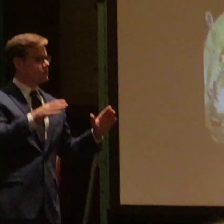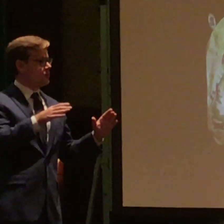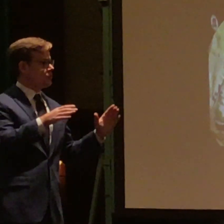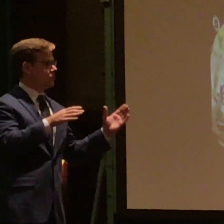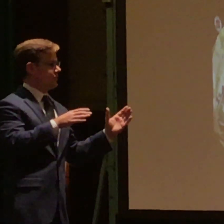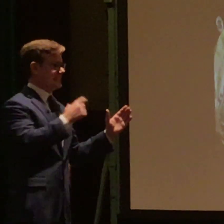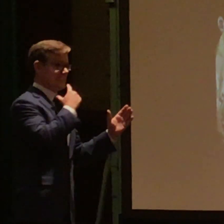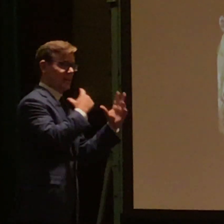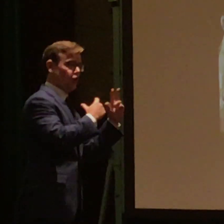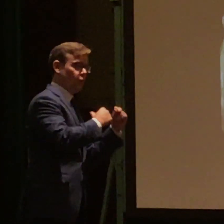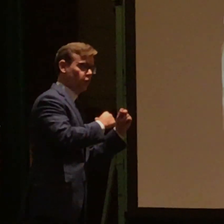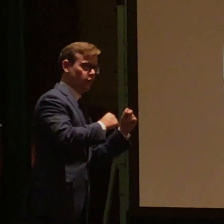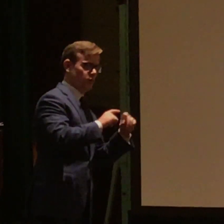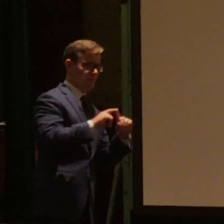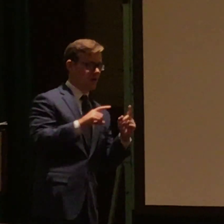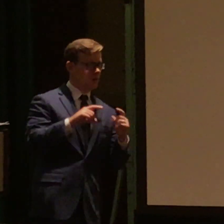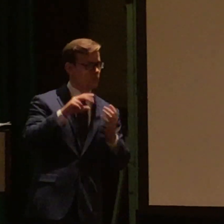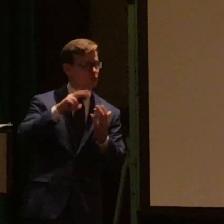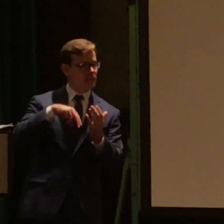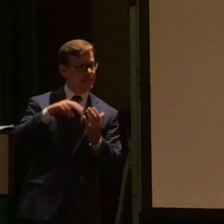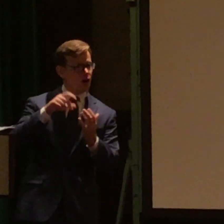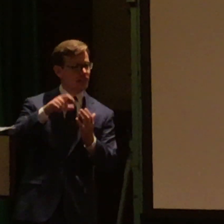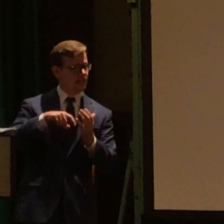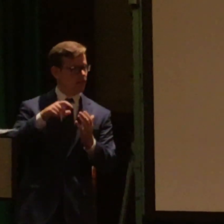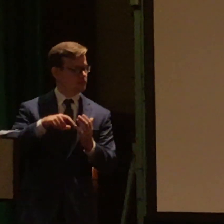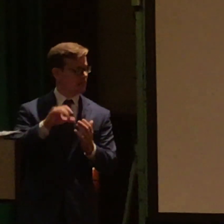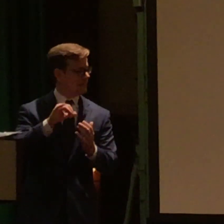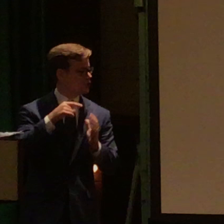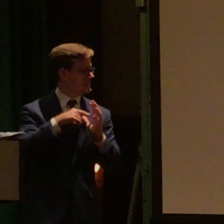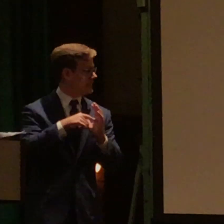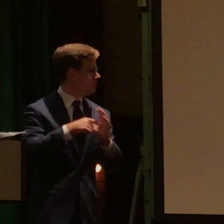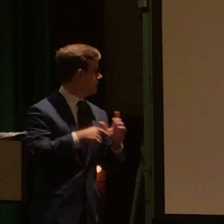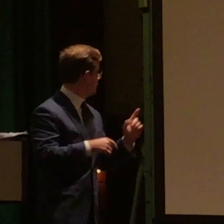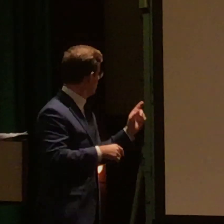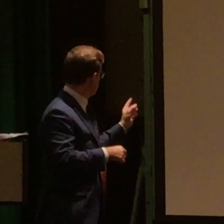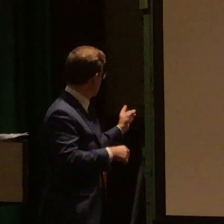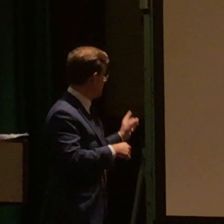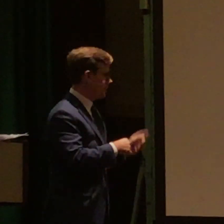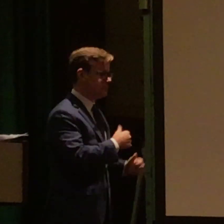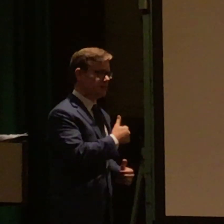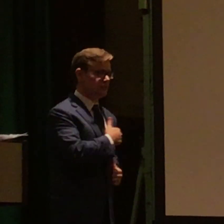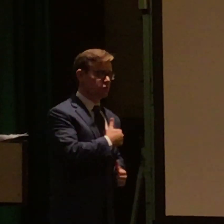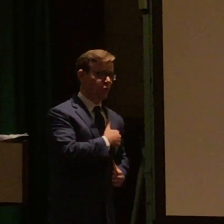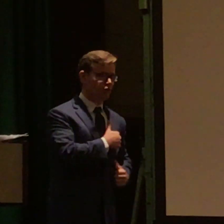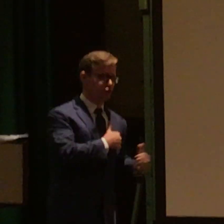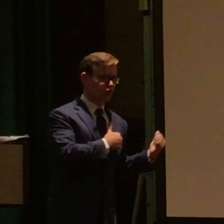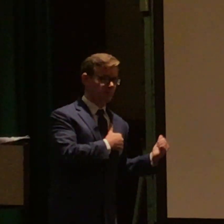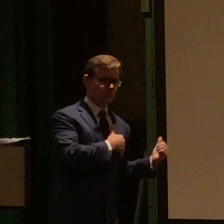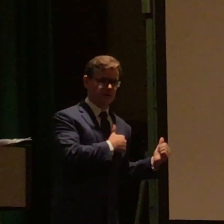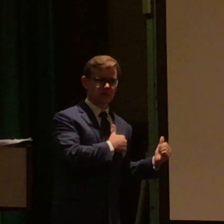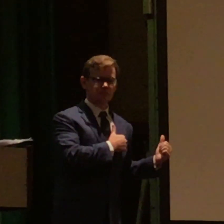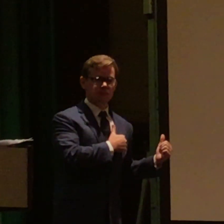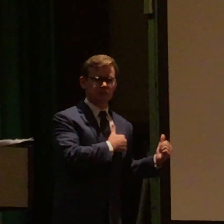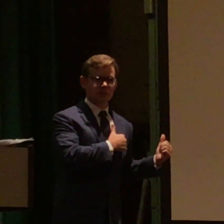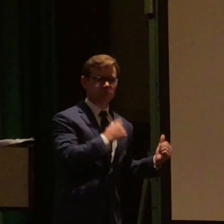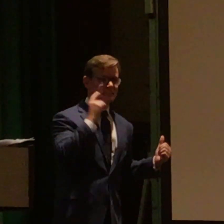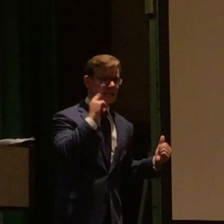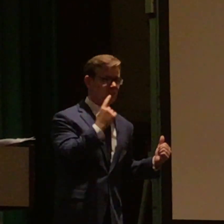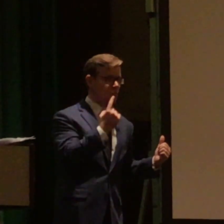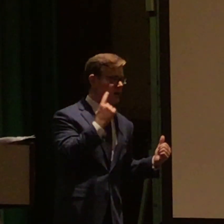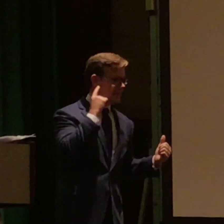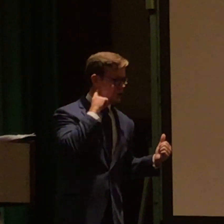It's confusing messages because on one hand you hear no, but then you read articles like this, where you